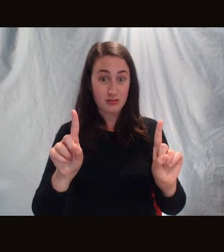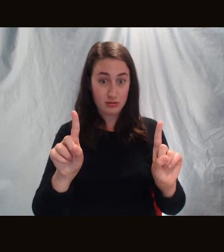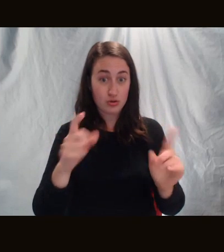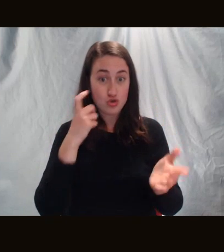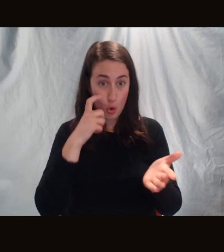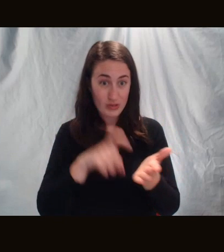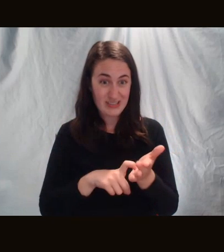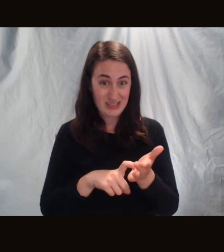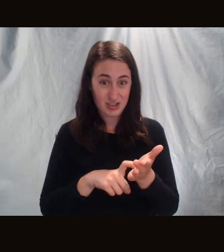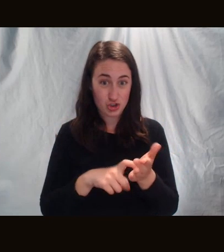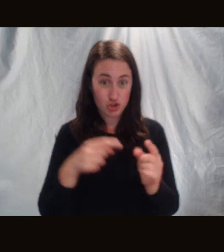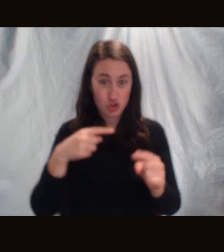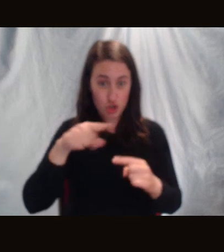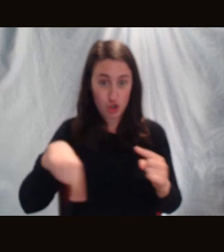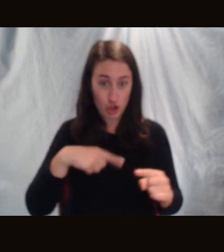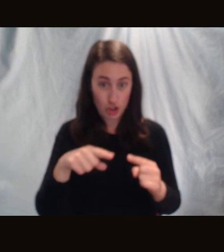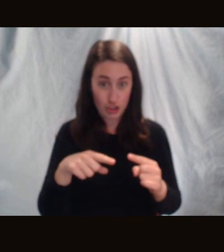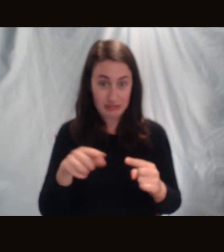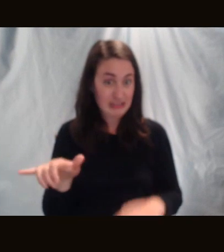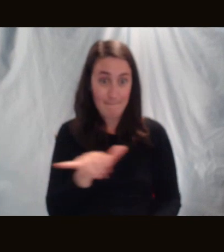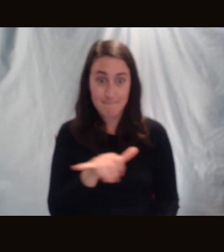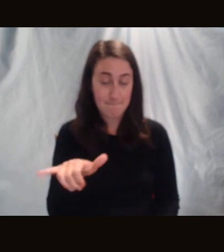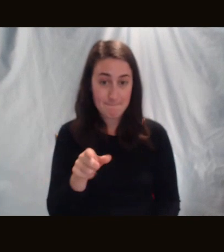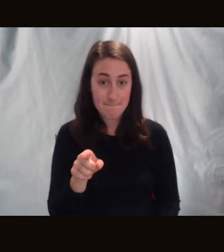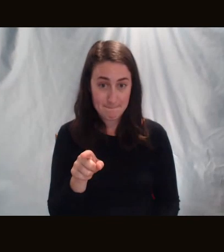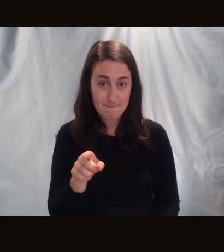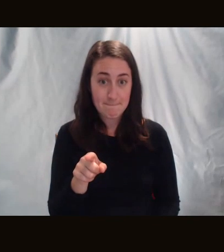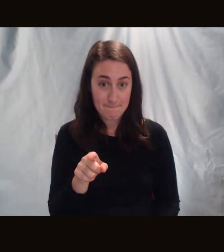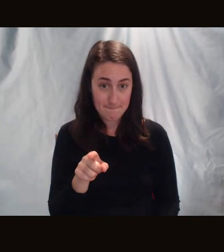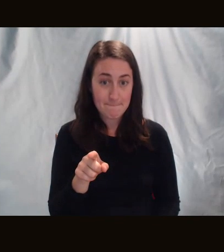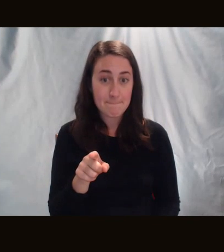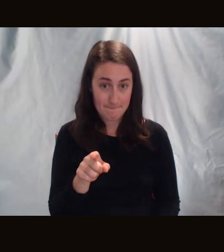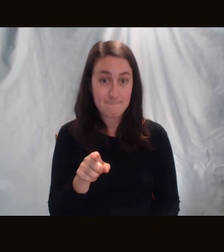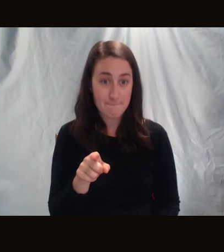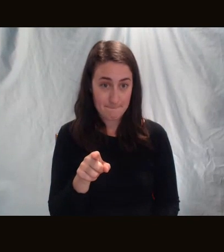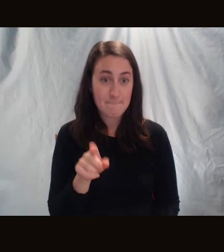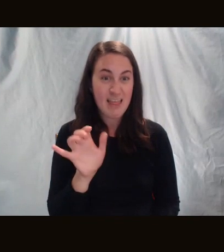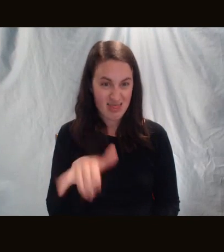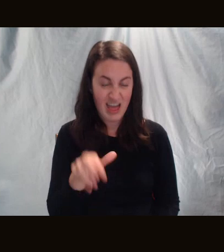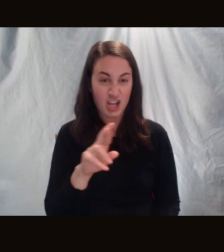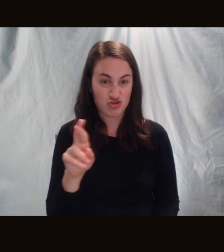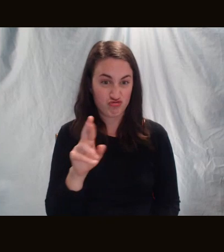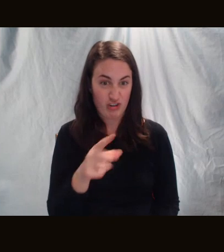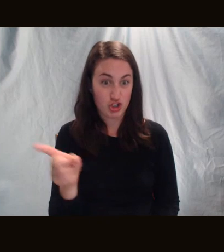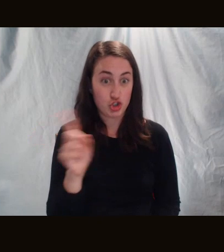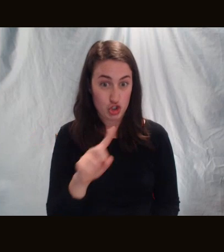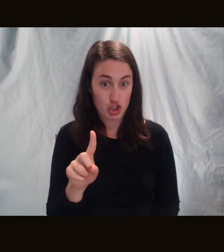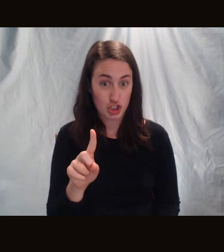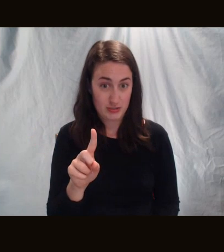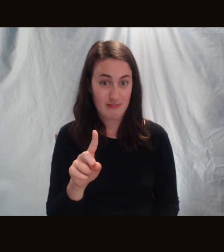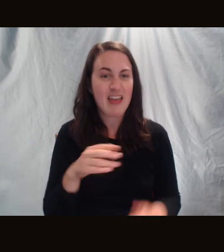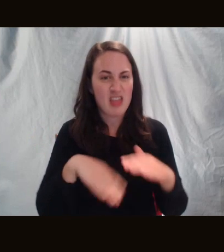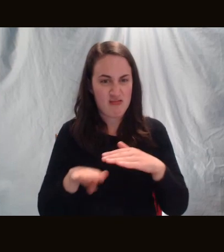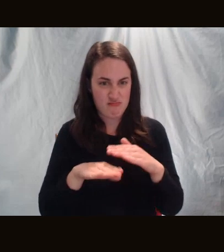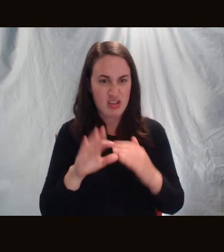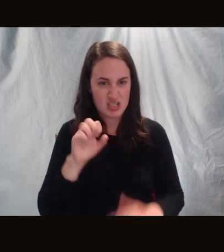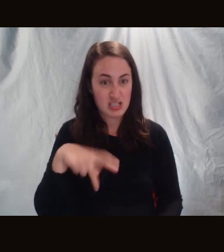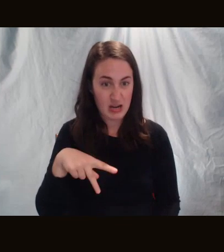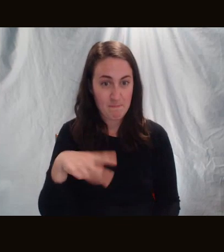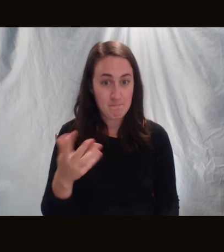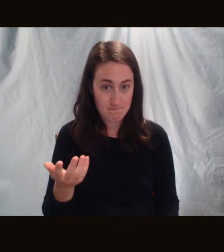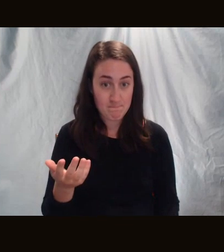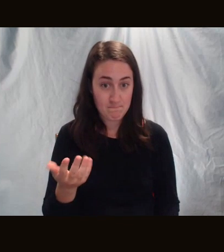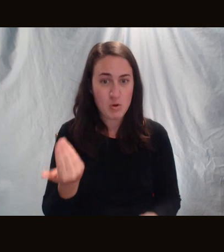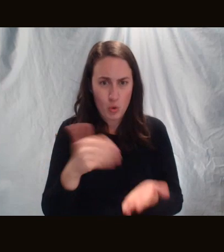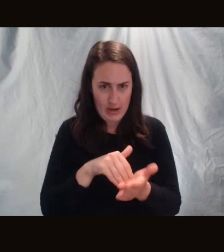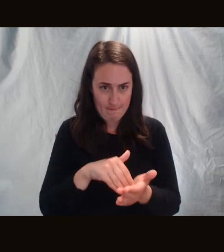foot forward, we pivot to the right, and then push and spin together. Continuing with the basic step. There's a little basic,